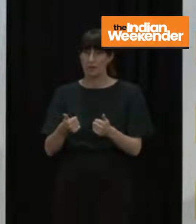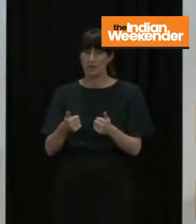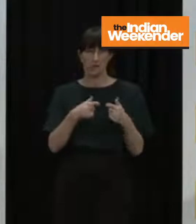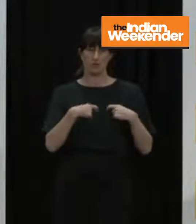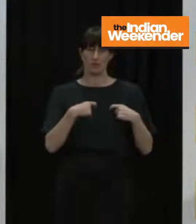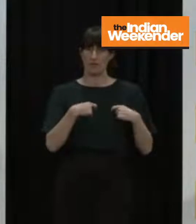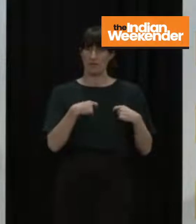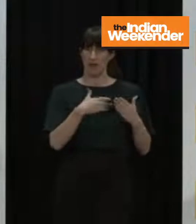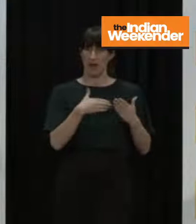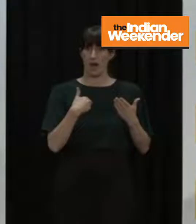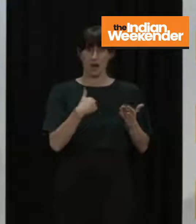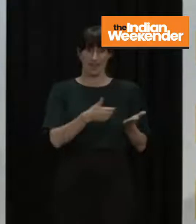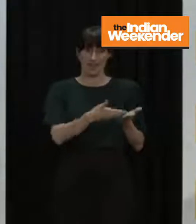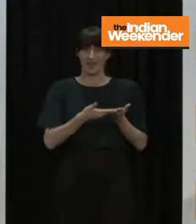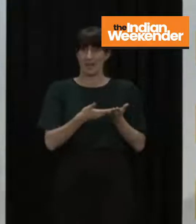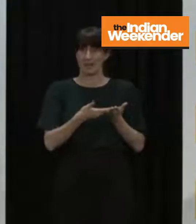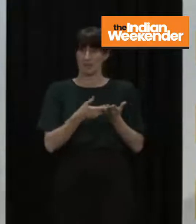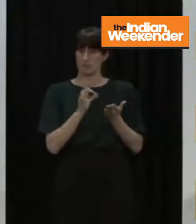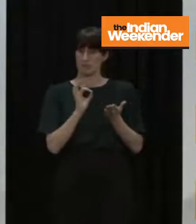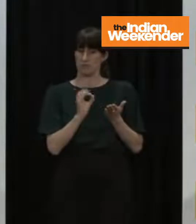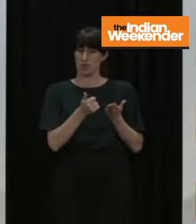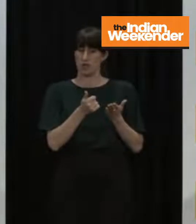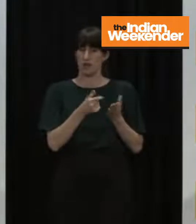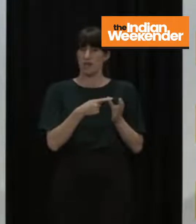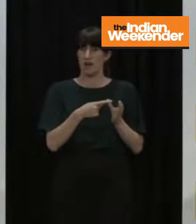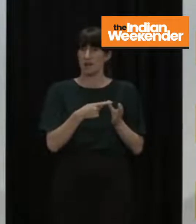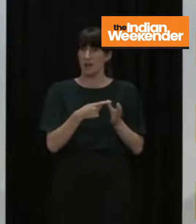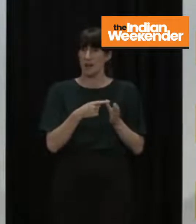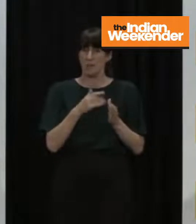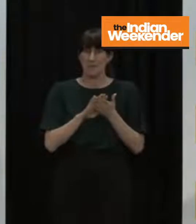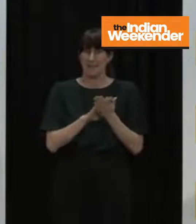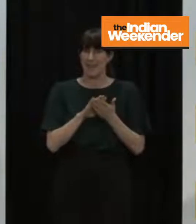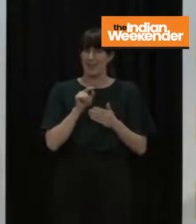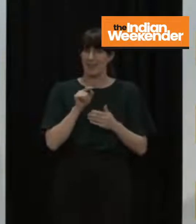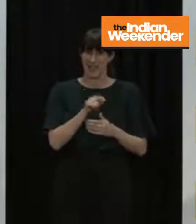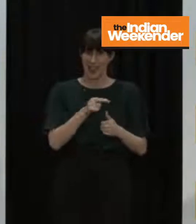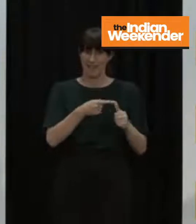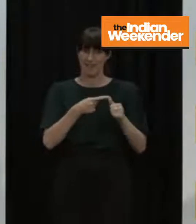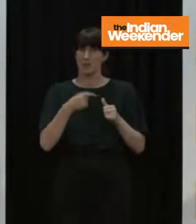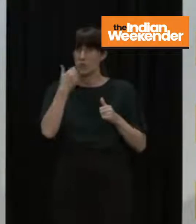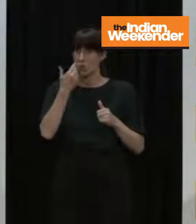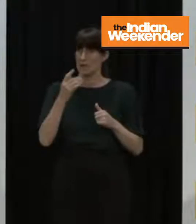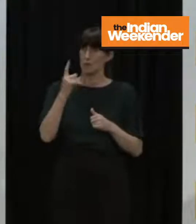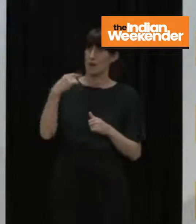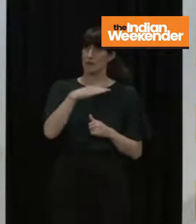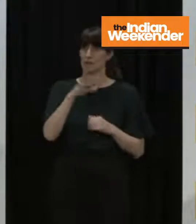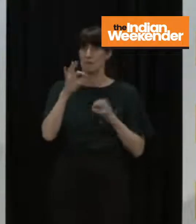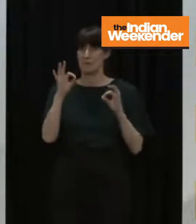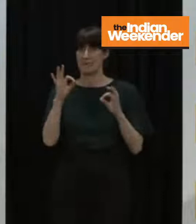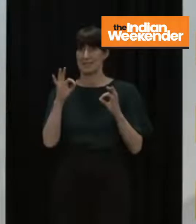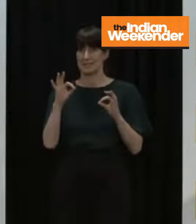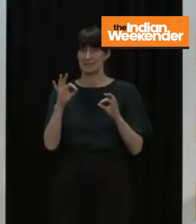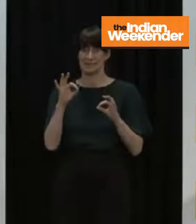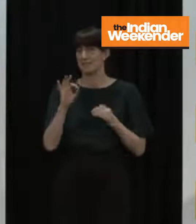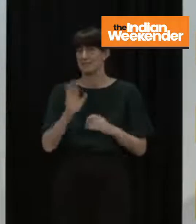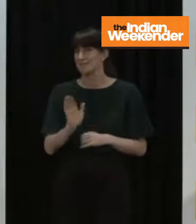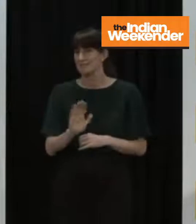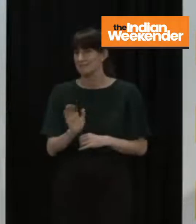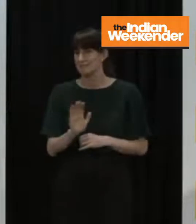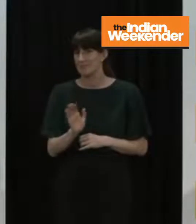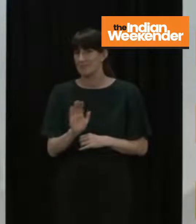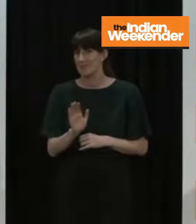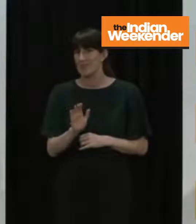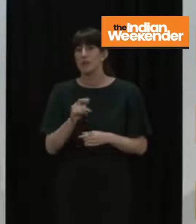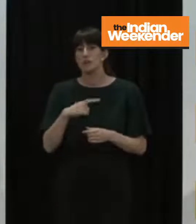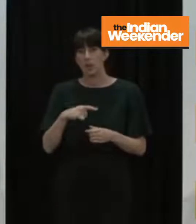advice. Does that mean that it's 100% perfect? No, it doesn't. And that's why we try to learn from reports like the Roche report and